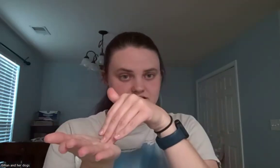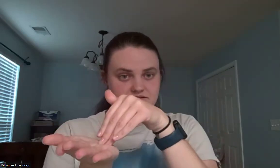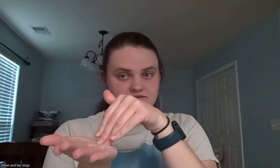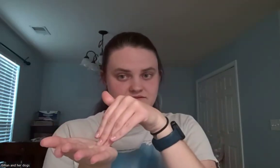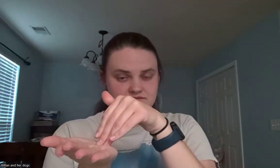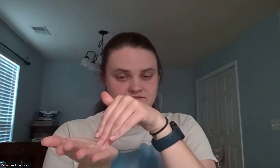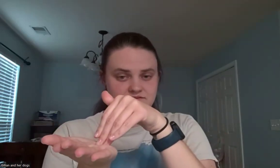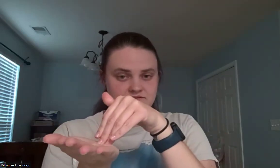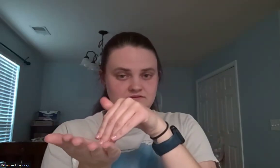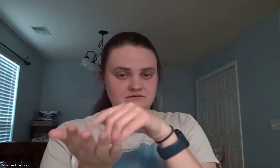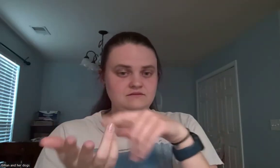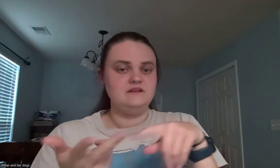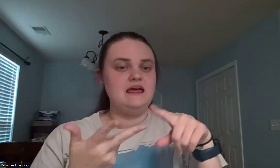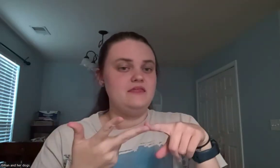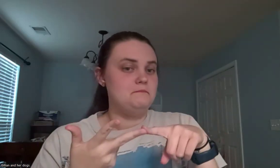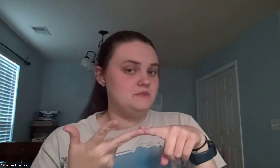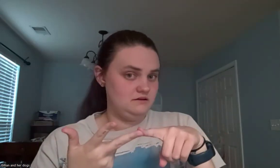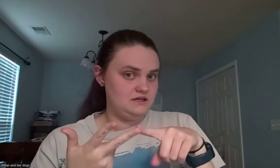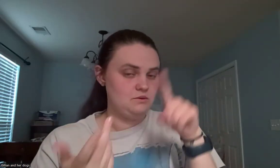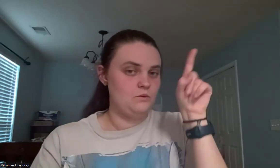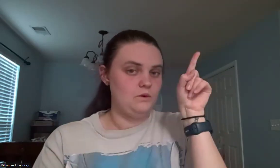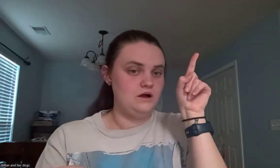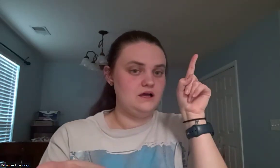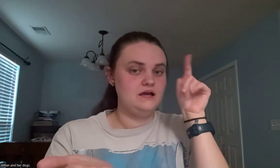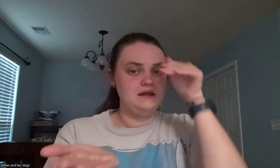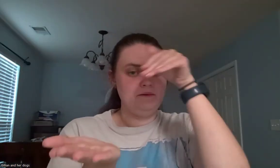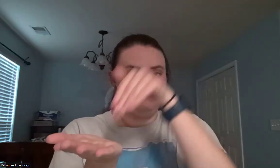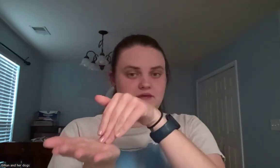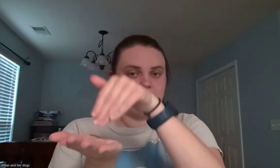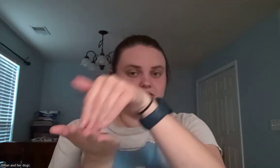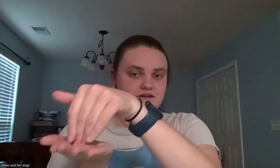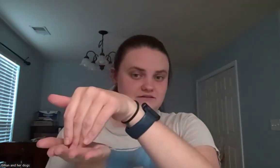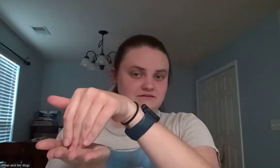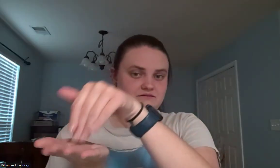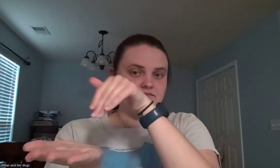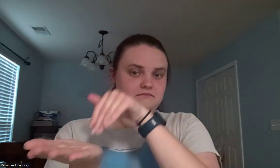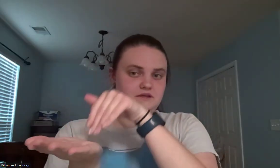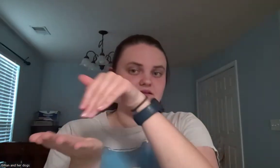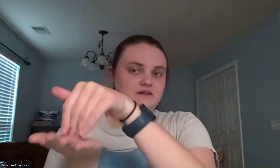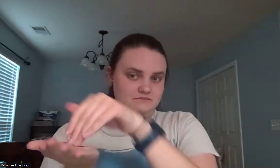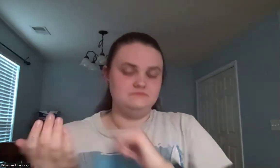1,000. And then million, 1 million, million.